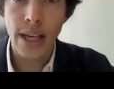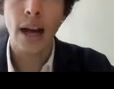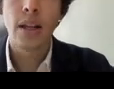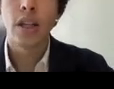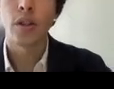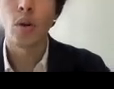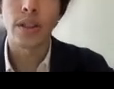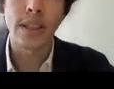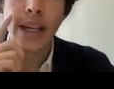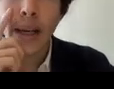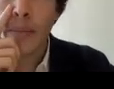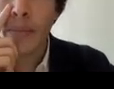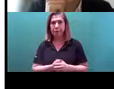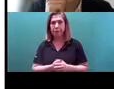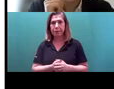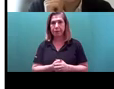Yeah, so